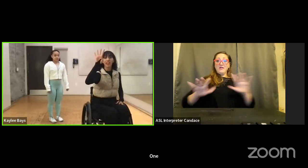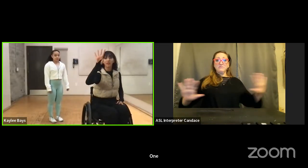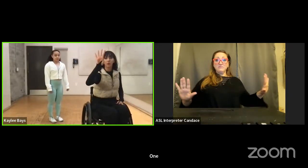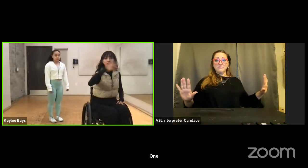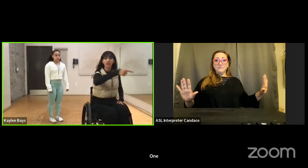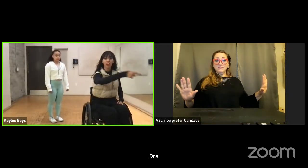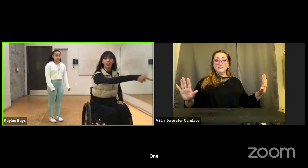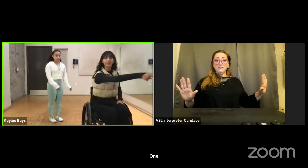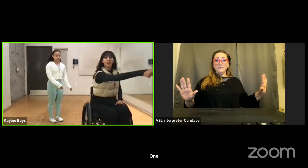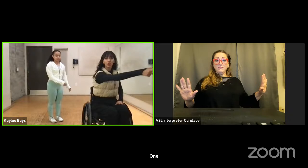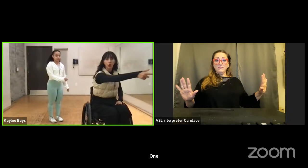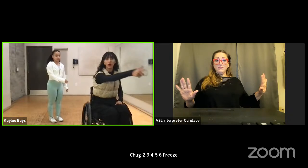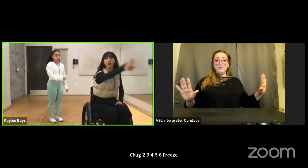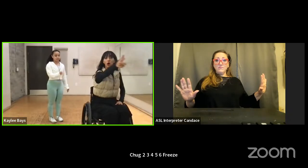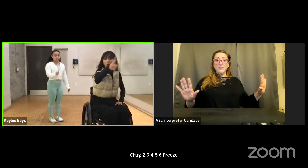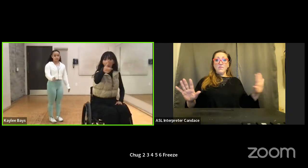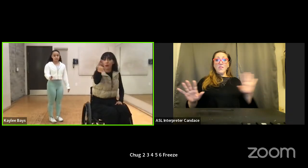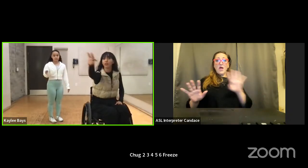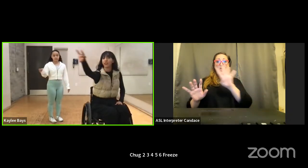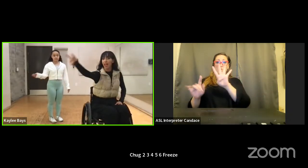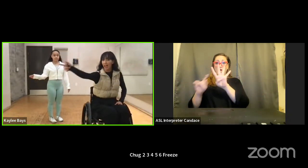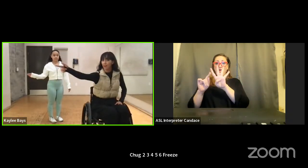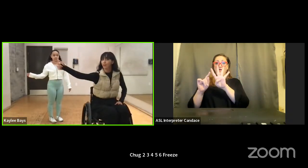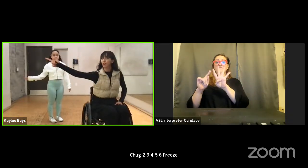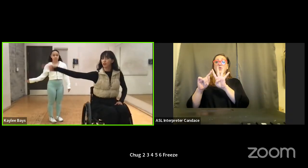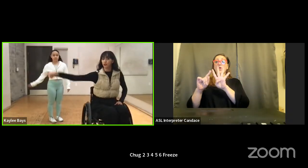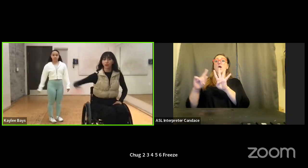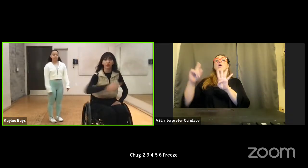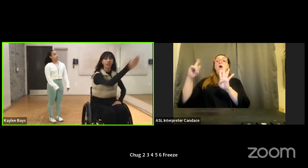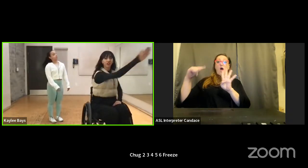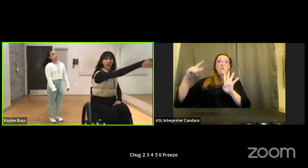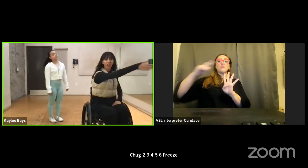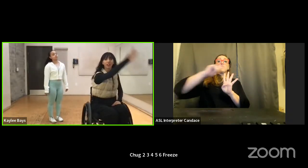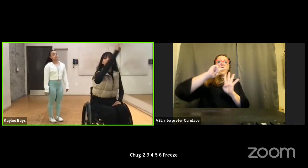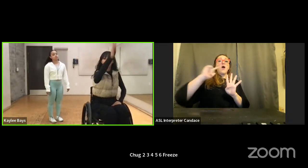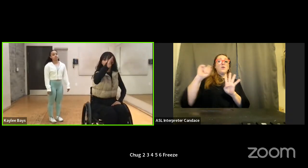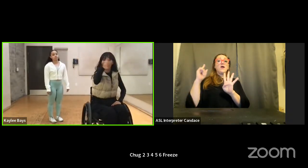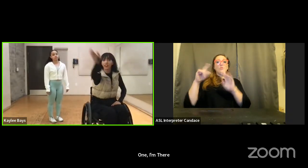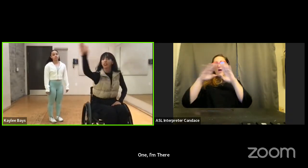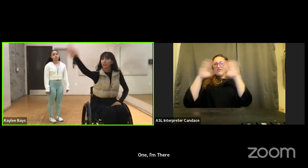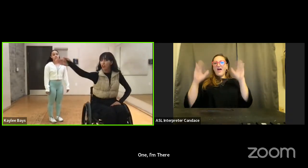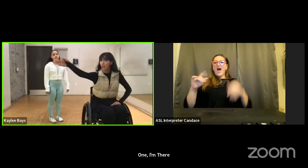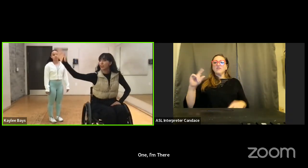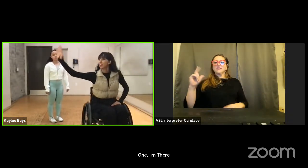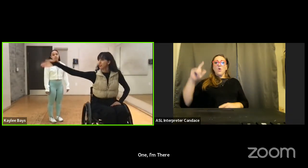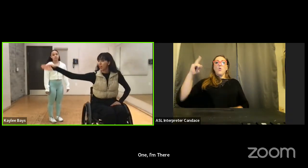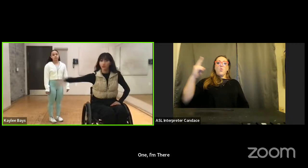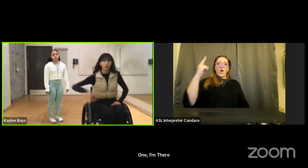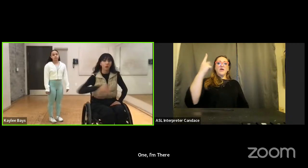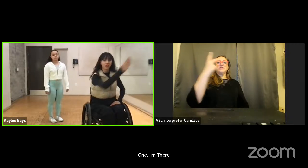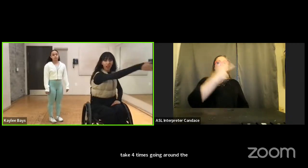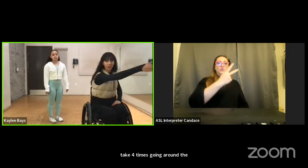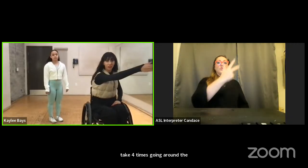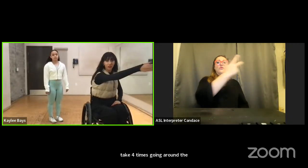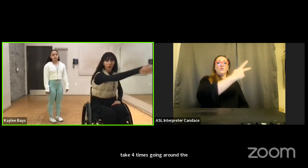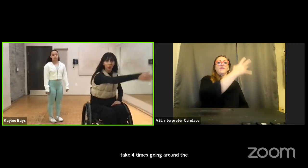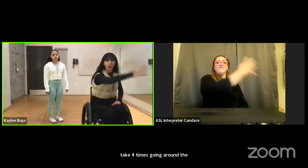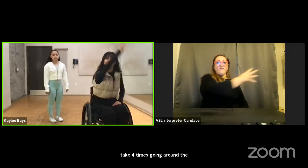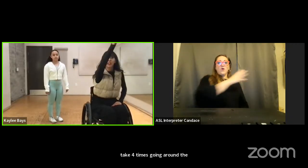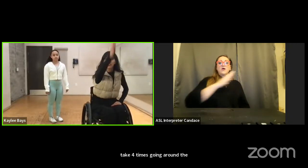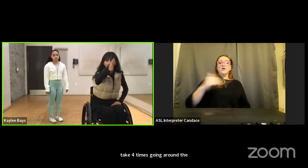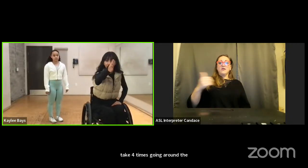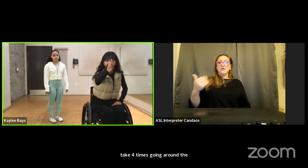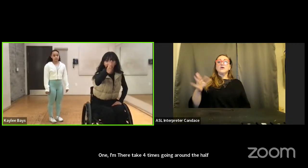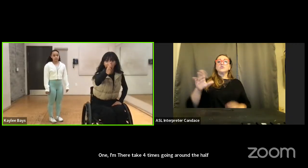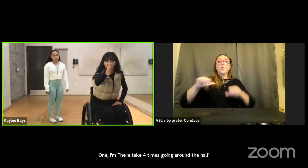I'm gonna take four chugs going around the half circle. You're gonna chug, chug, chug, chug. So we're chugging to the